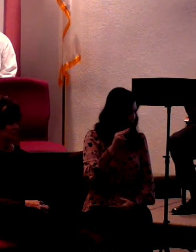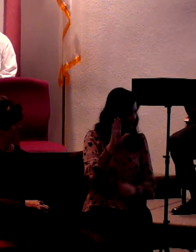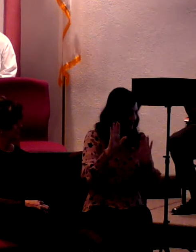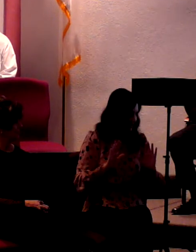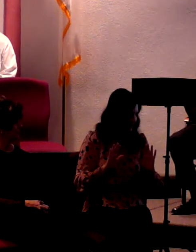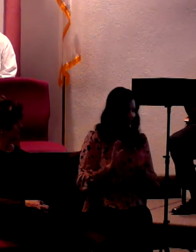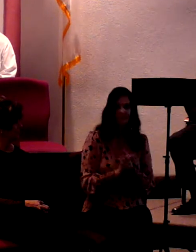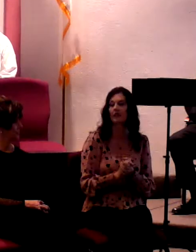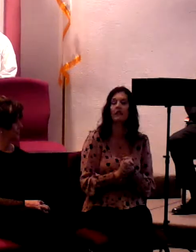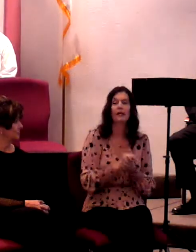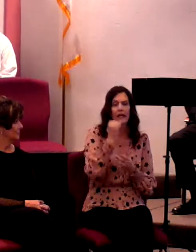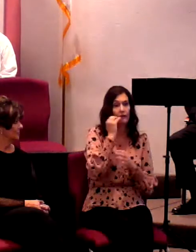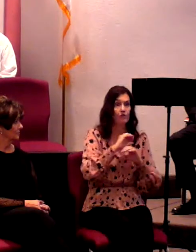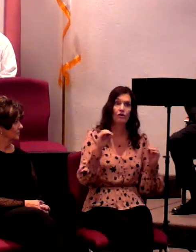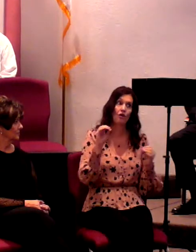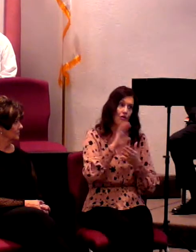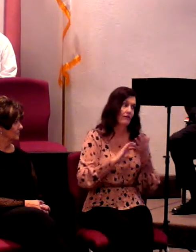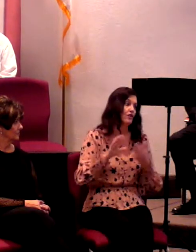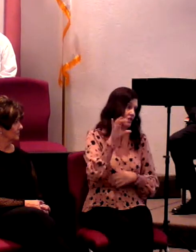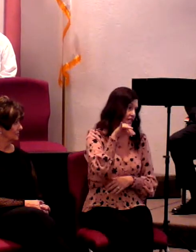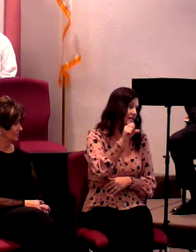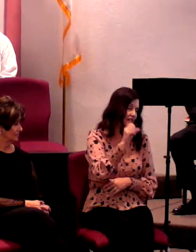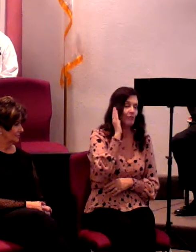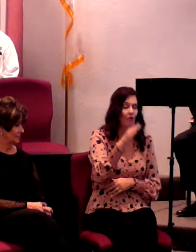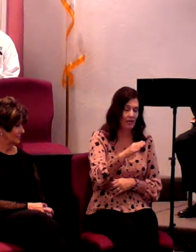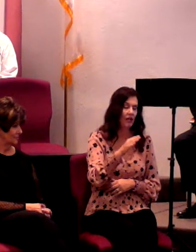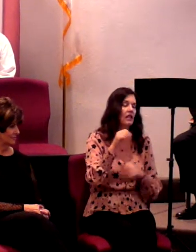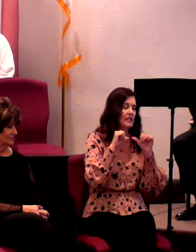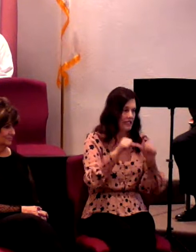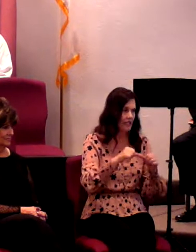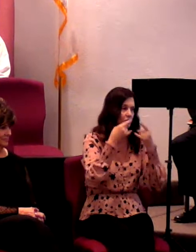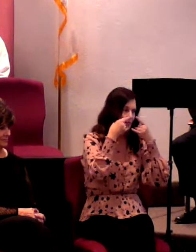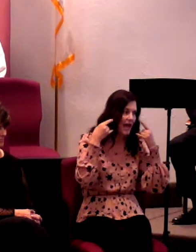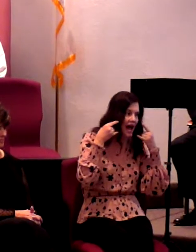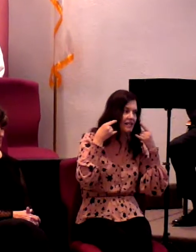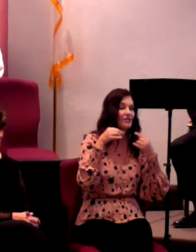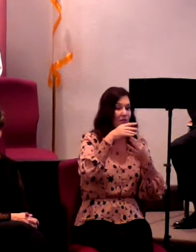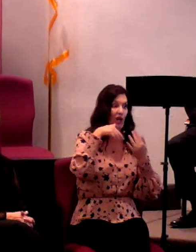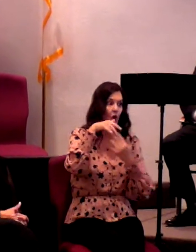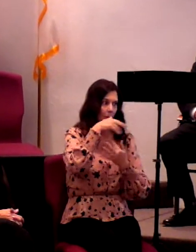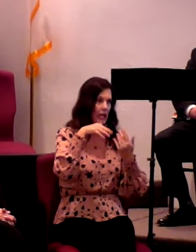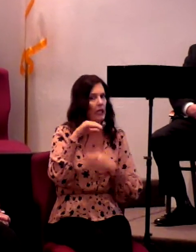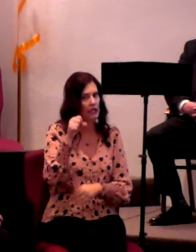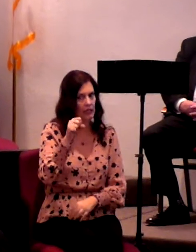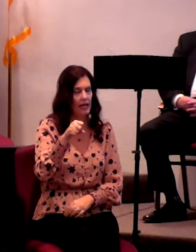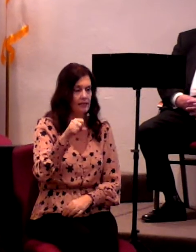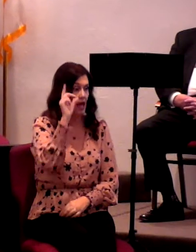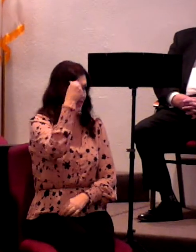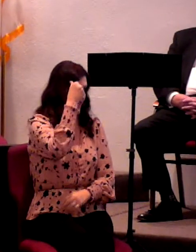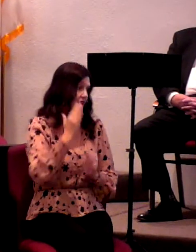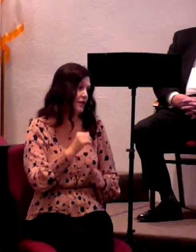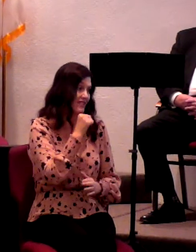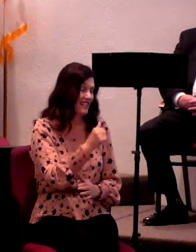there be any confusion, yes, we will continue to put the mask on as we're commingling around and all. The governor said it's